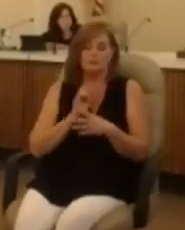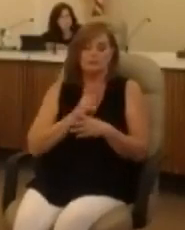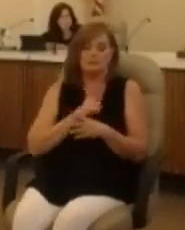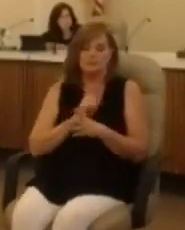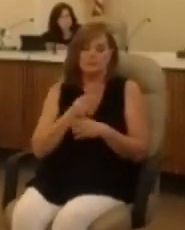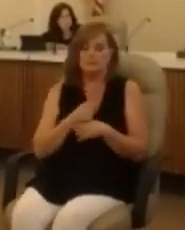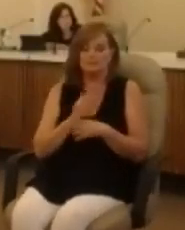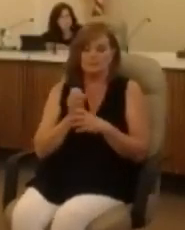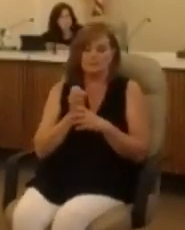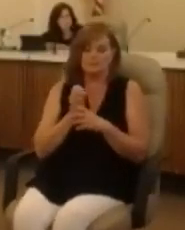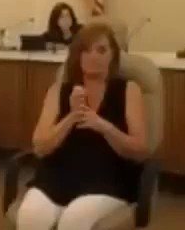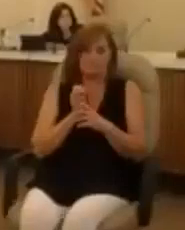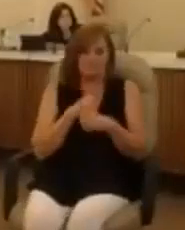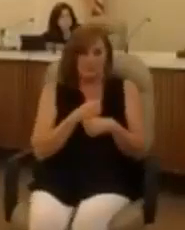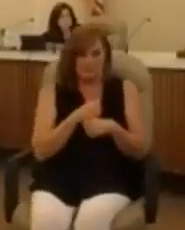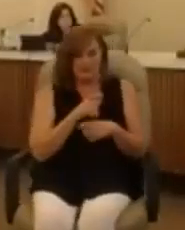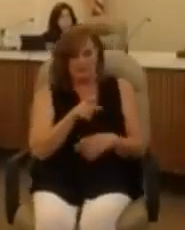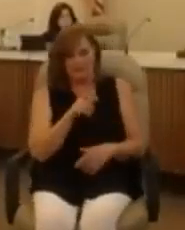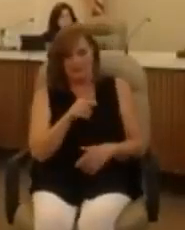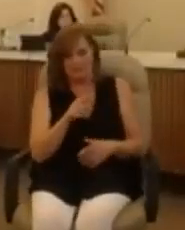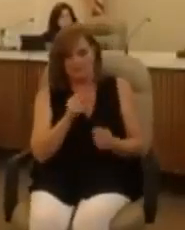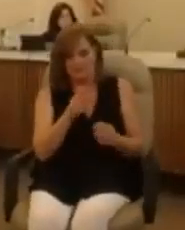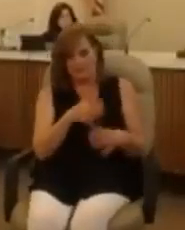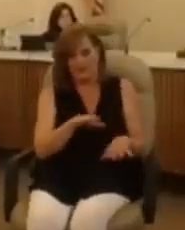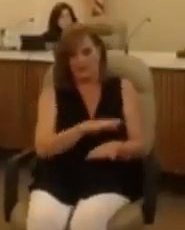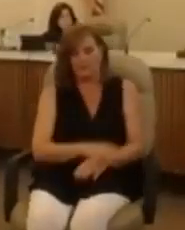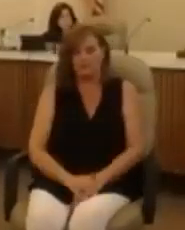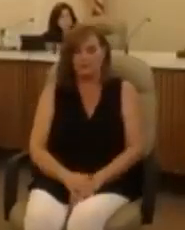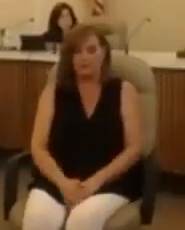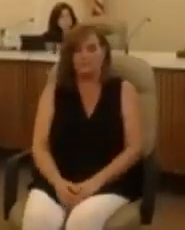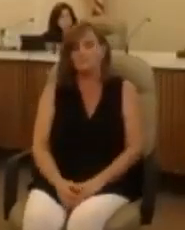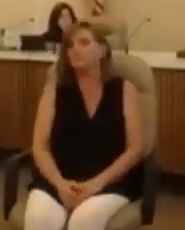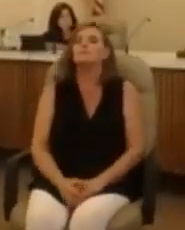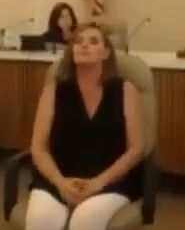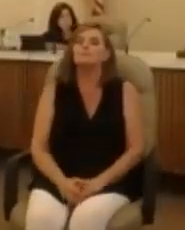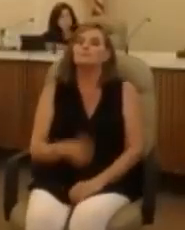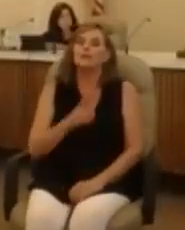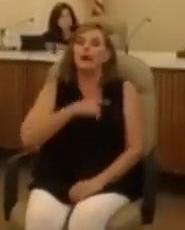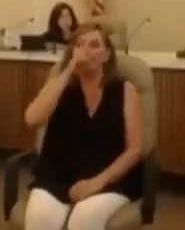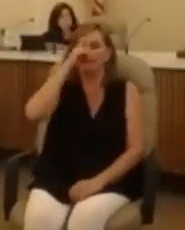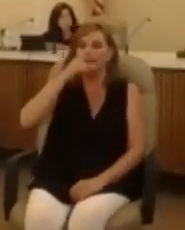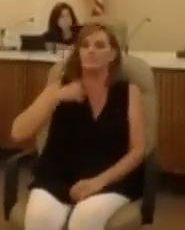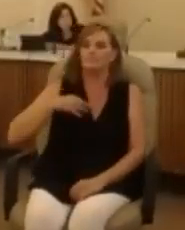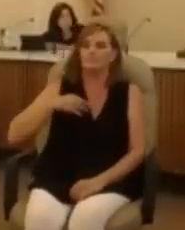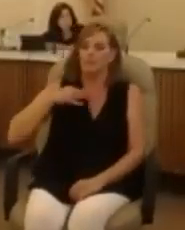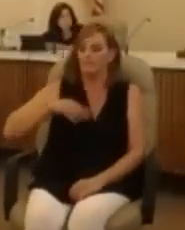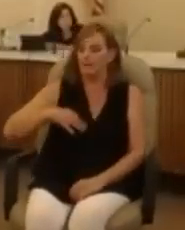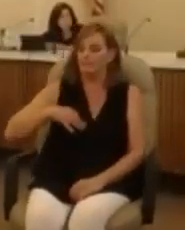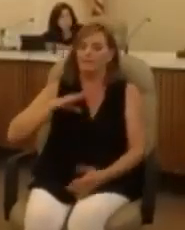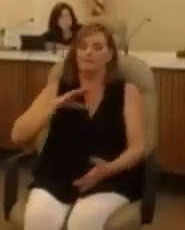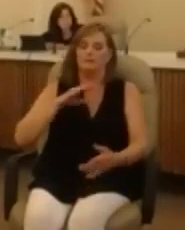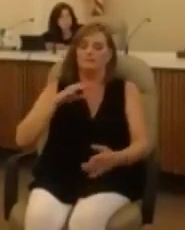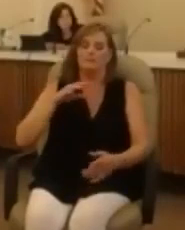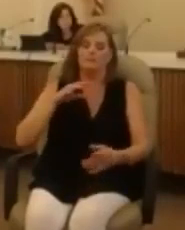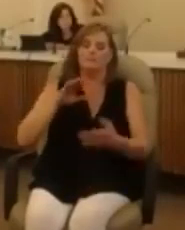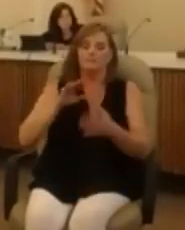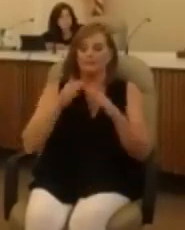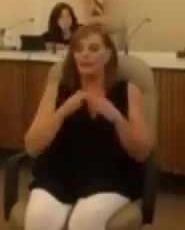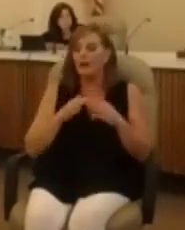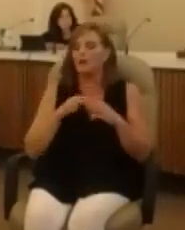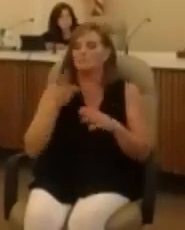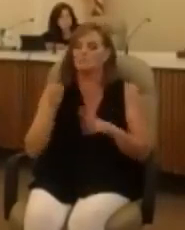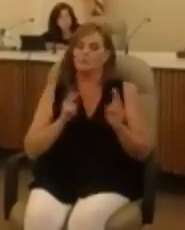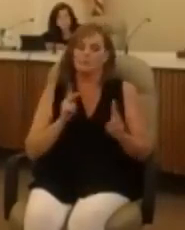that land there. Again, I think that is a benefit to the town. It's benefit to the people who